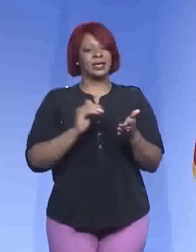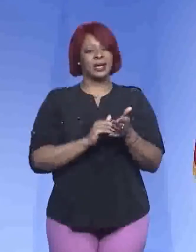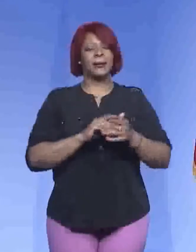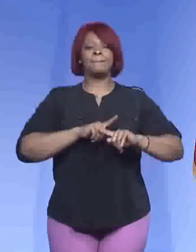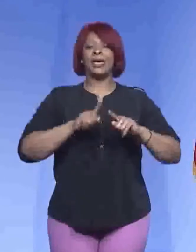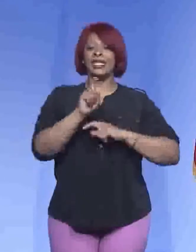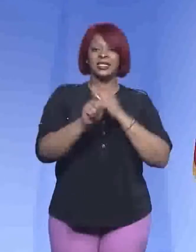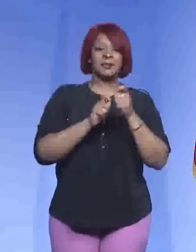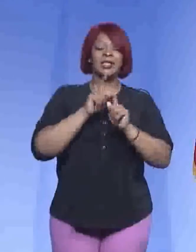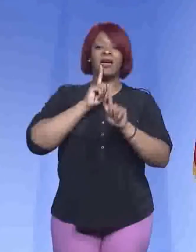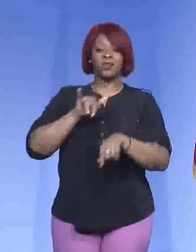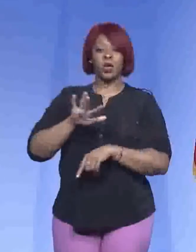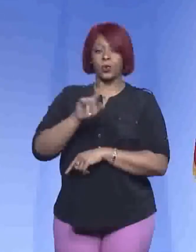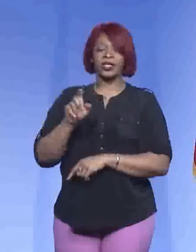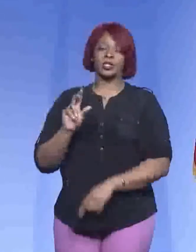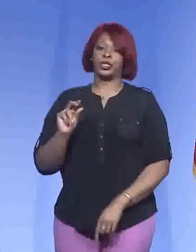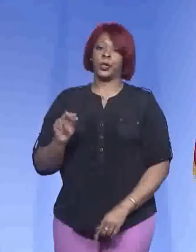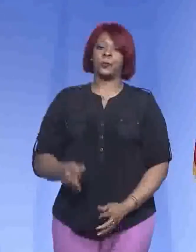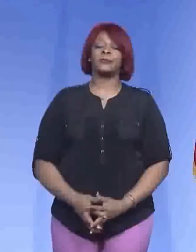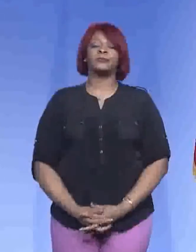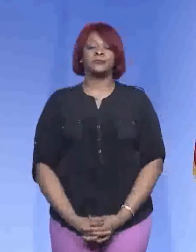the specific answer to the question is no.